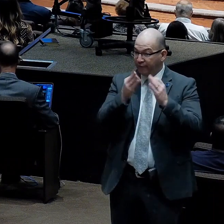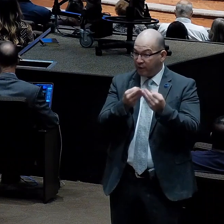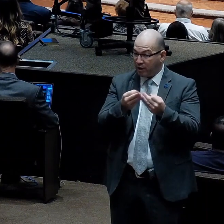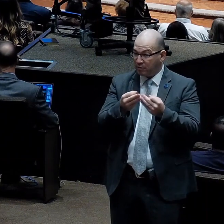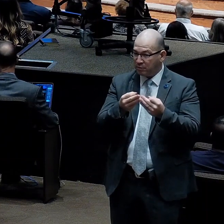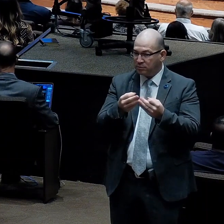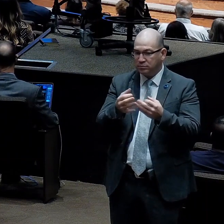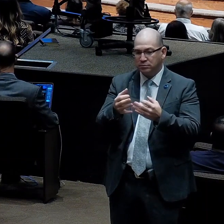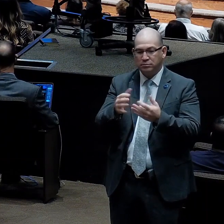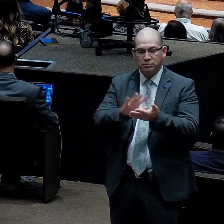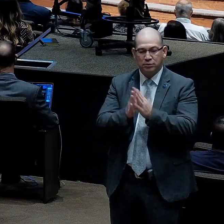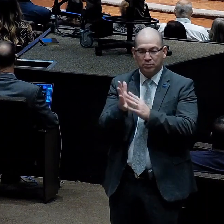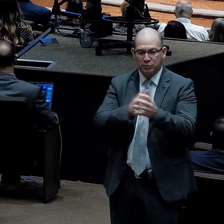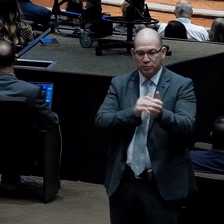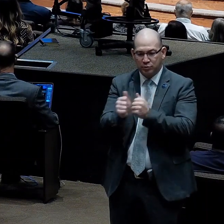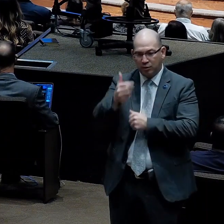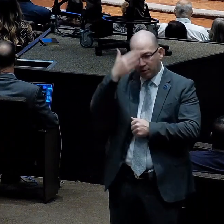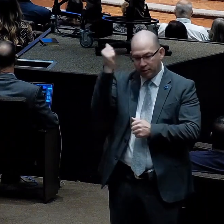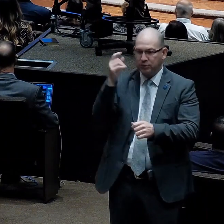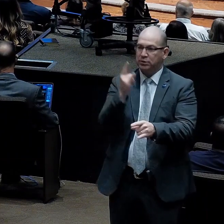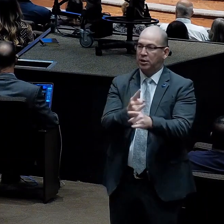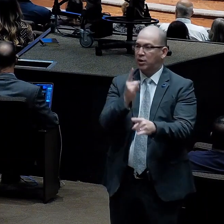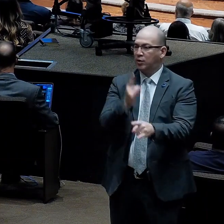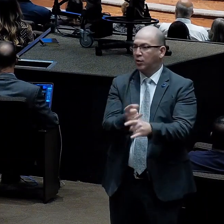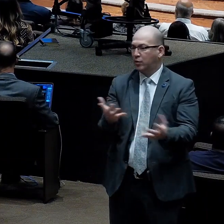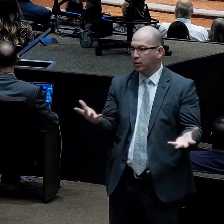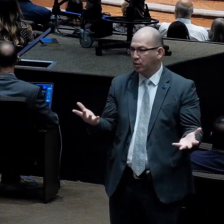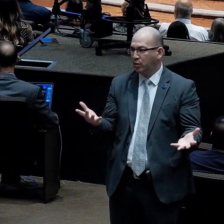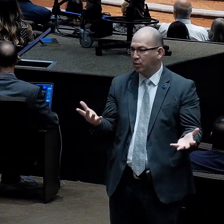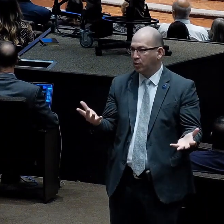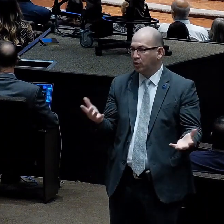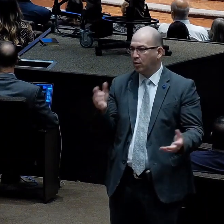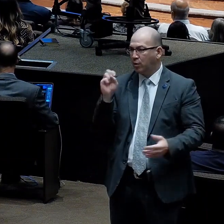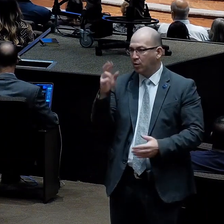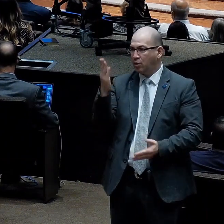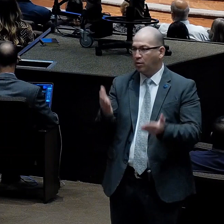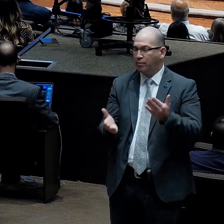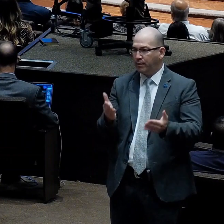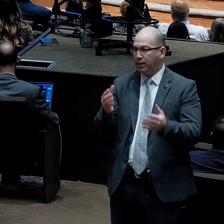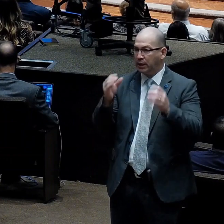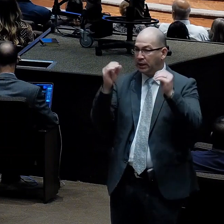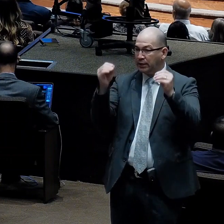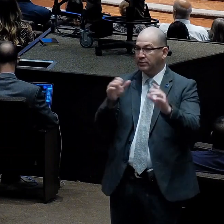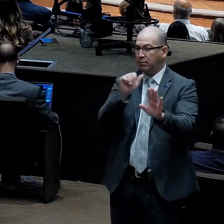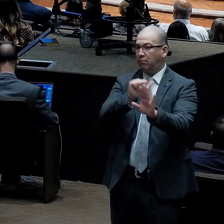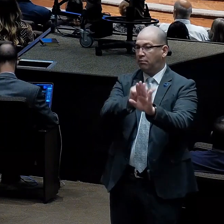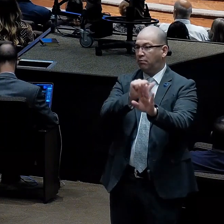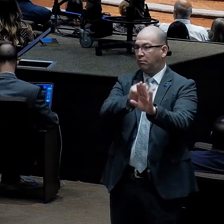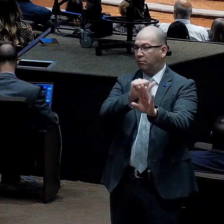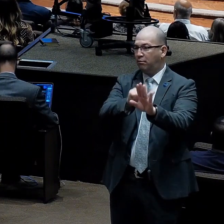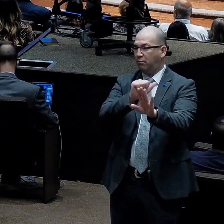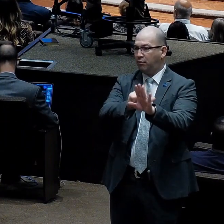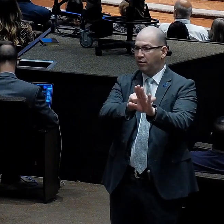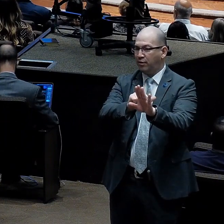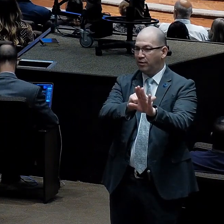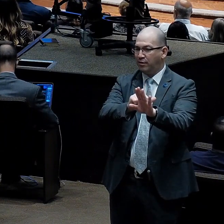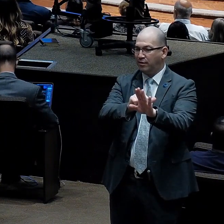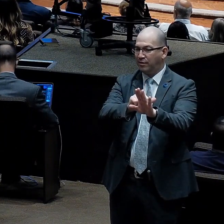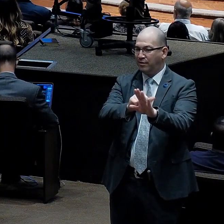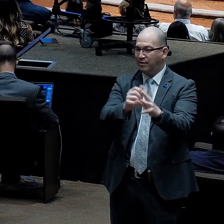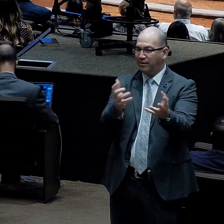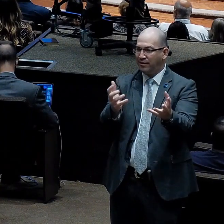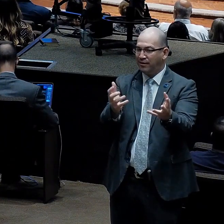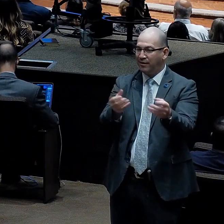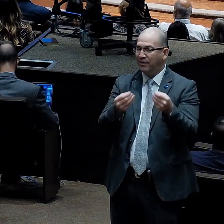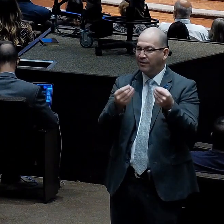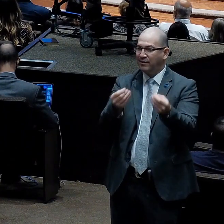think about how the knock, knock, knock of a Sunday school teacher or a bus worker, it's the hope of a child. It's